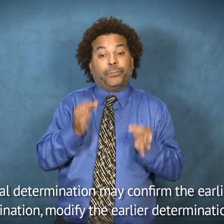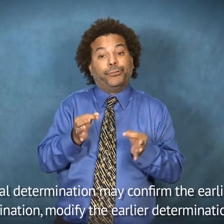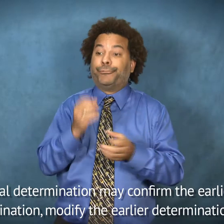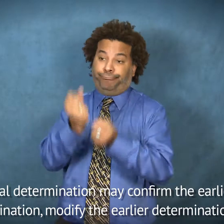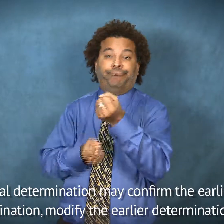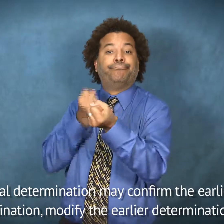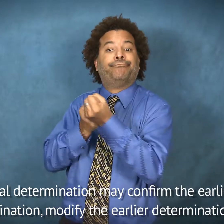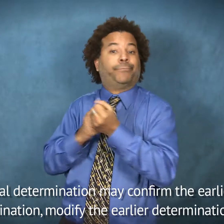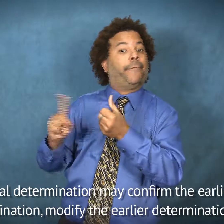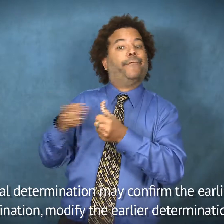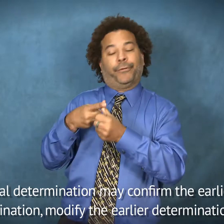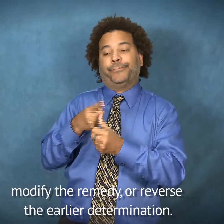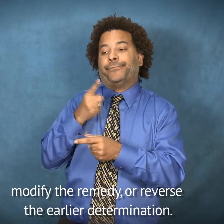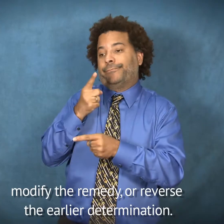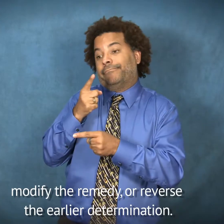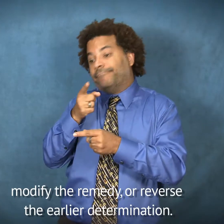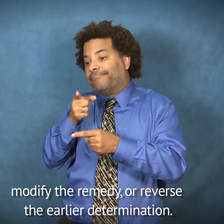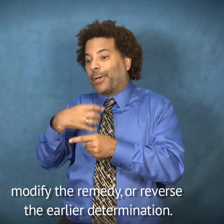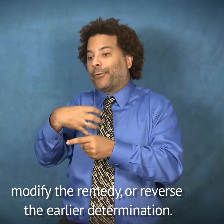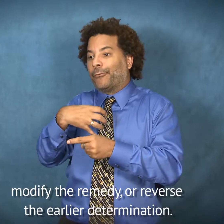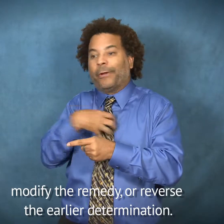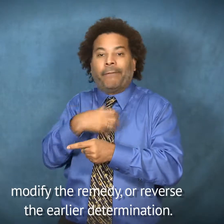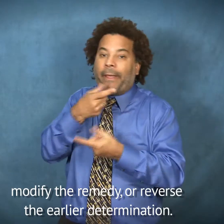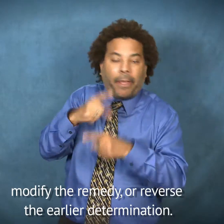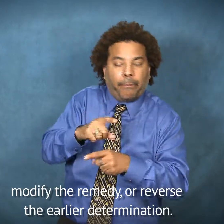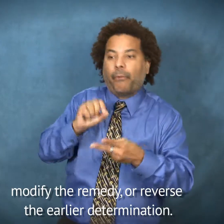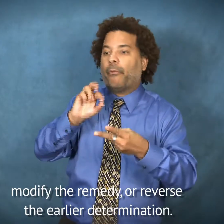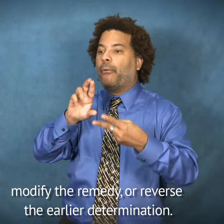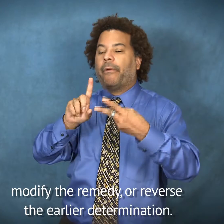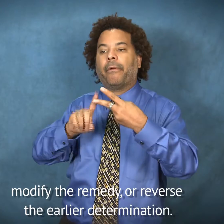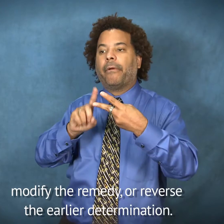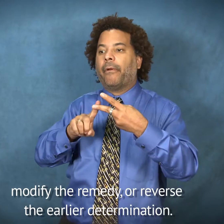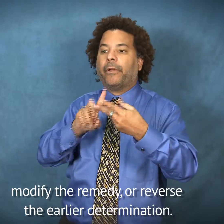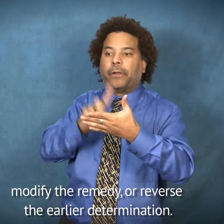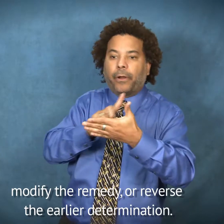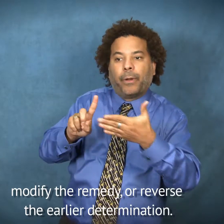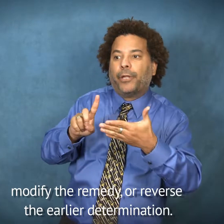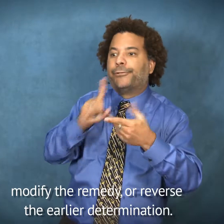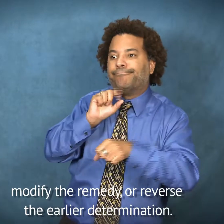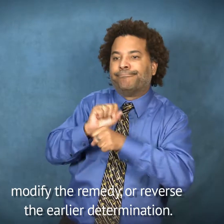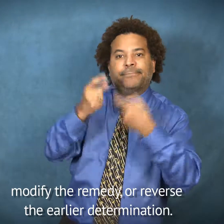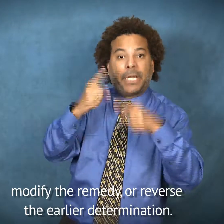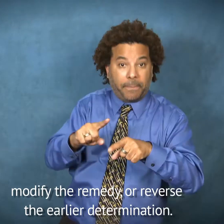the earlier determination, modify the remedy, or reverse the earlier determination.